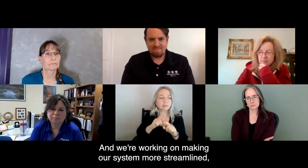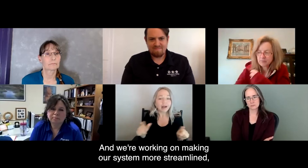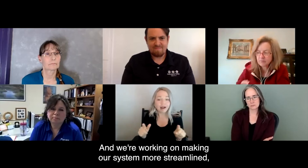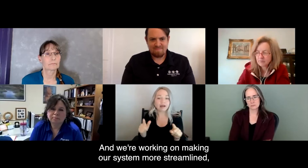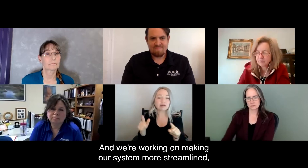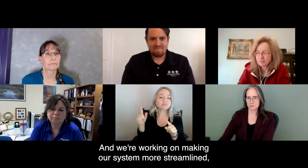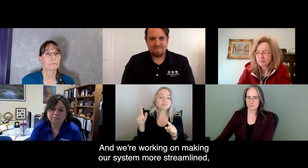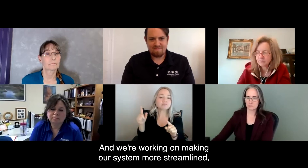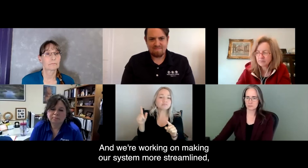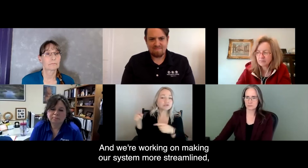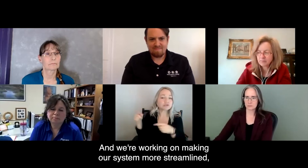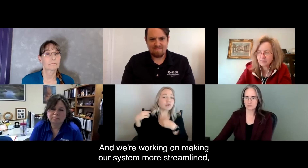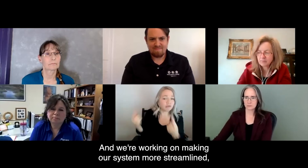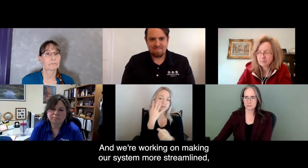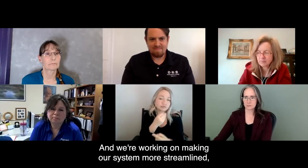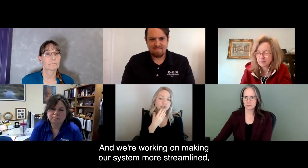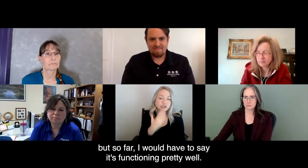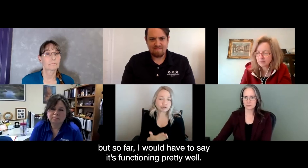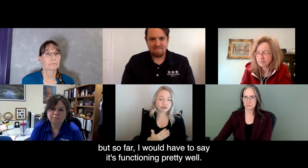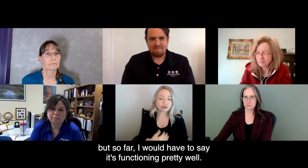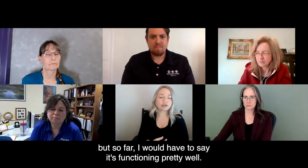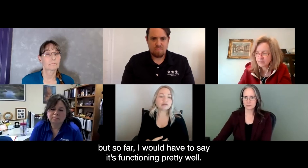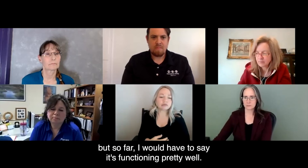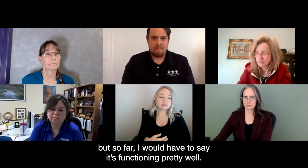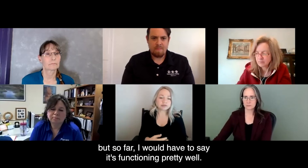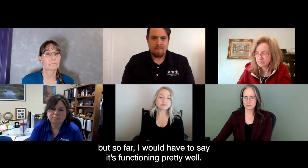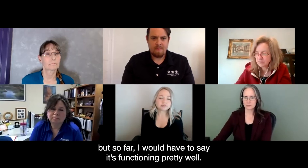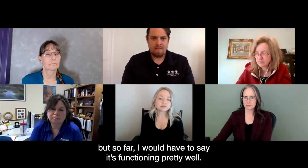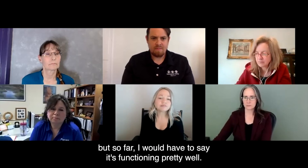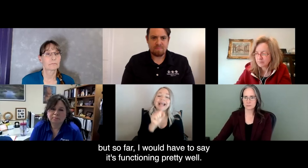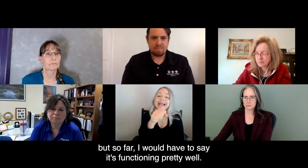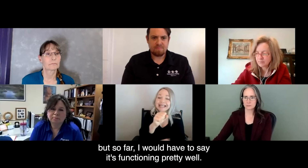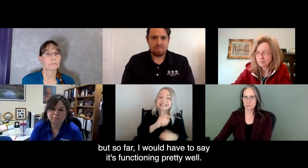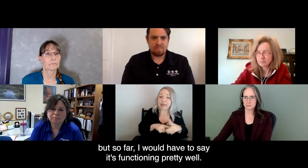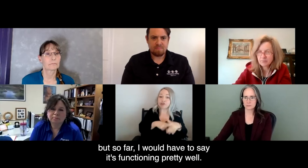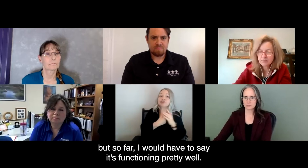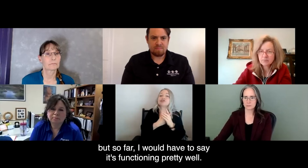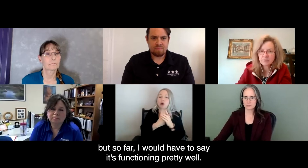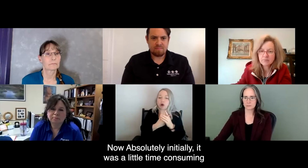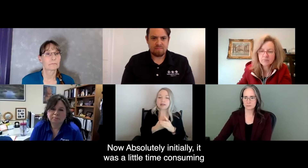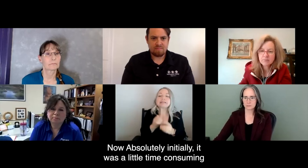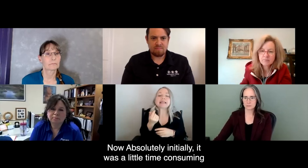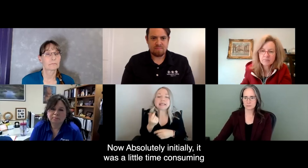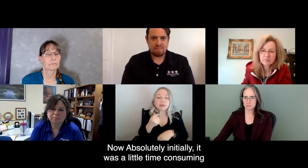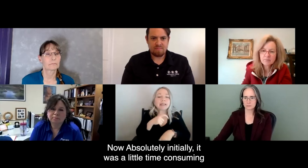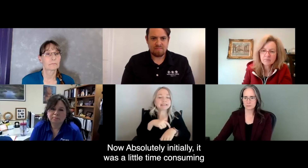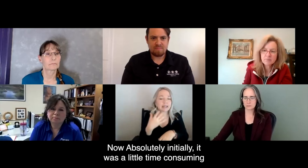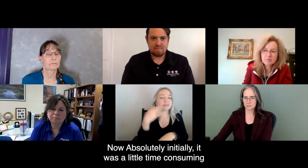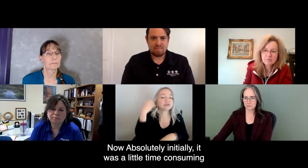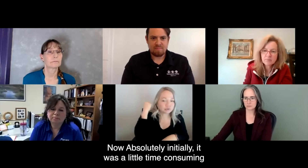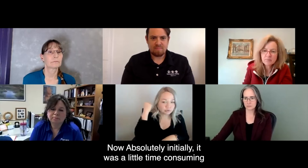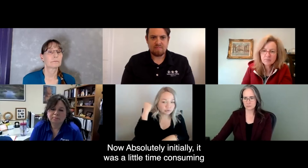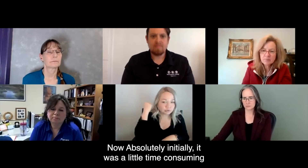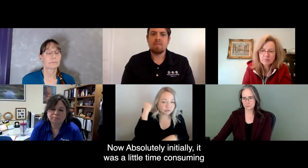And we're working on making our system more streamlined. But so far, I would have to say it's functioning pretty well. Now,